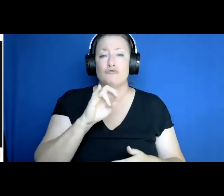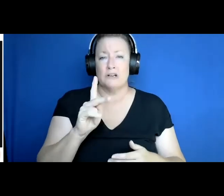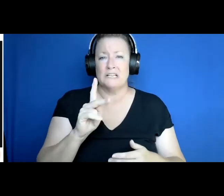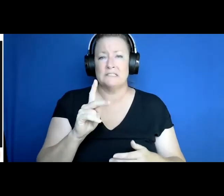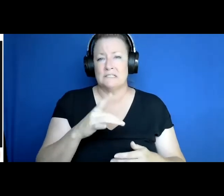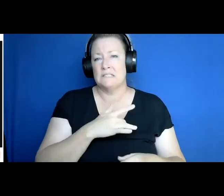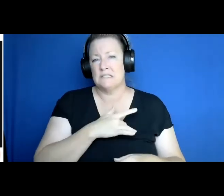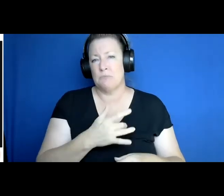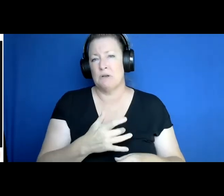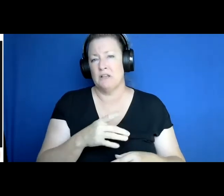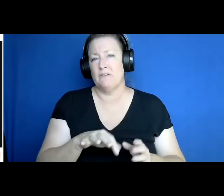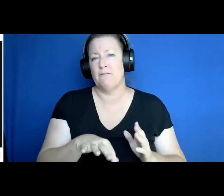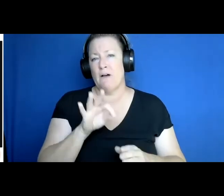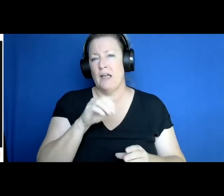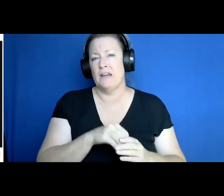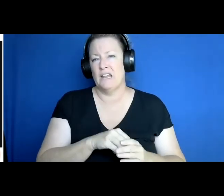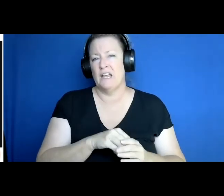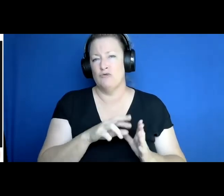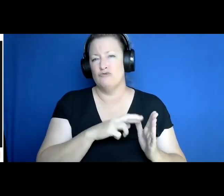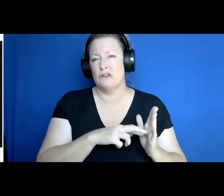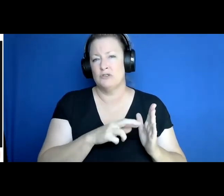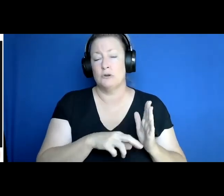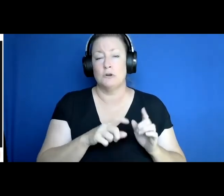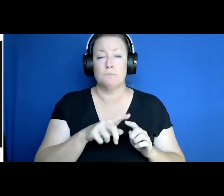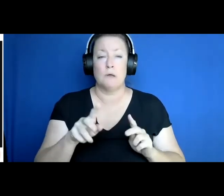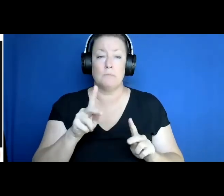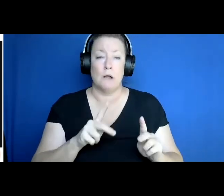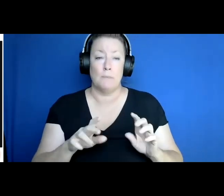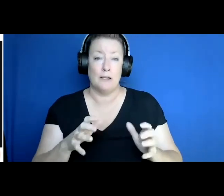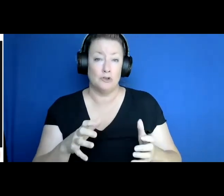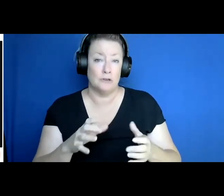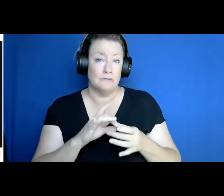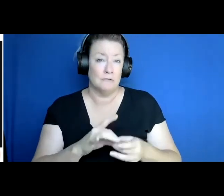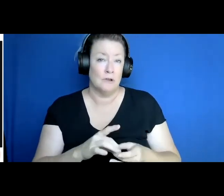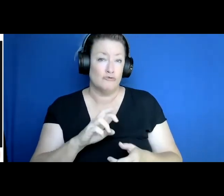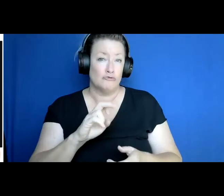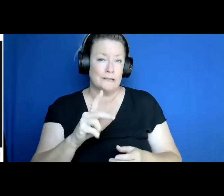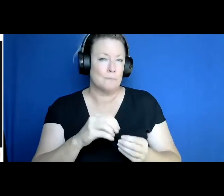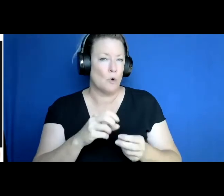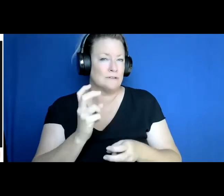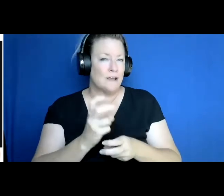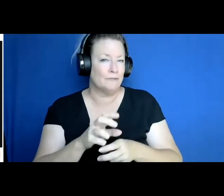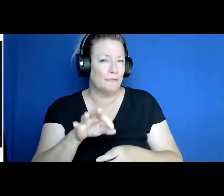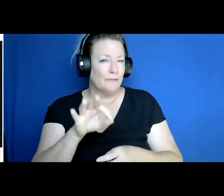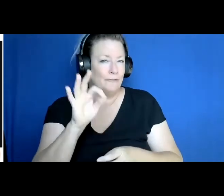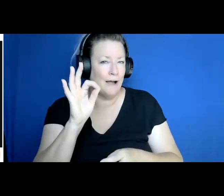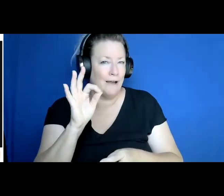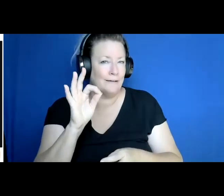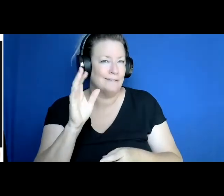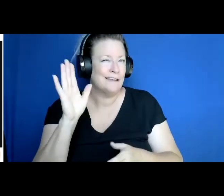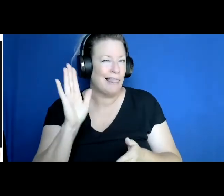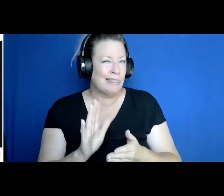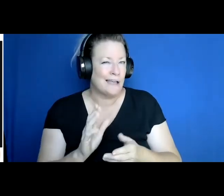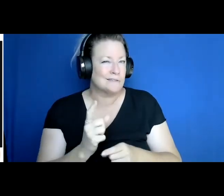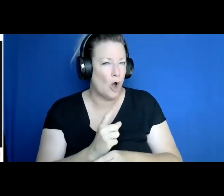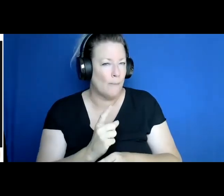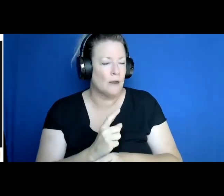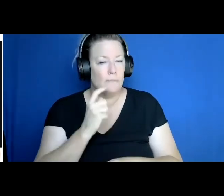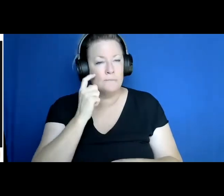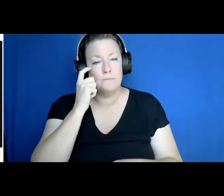literature, population attributable risks tend to be harder to find, not that common. So I'll go over